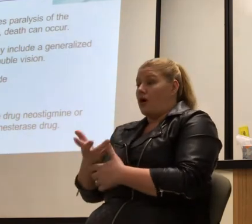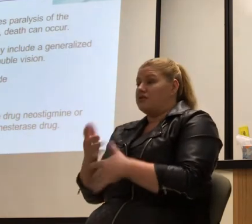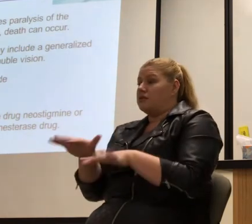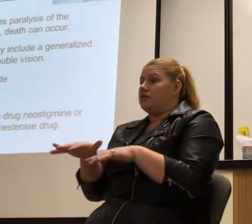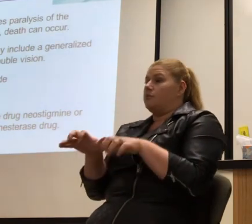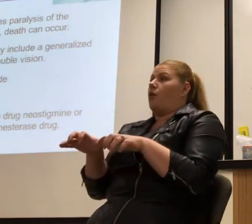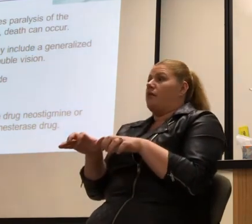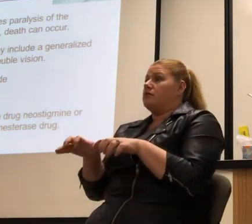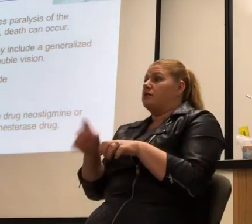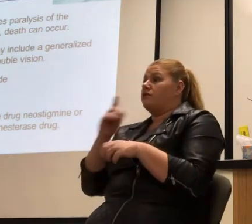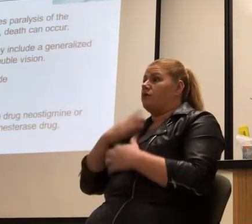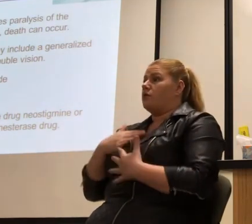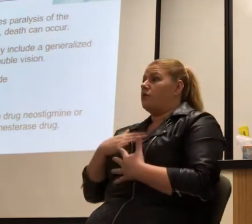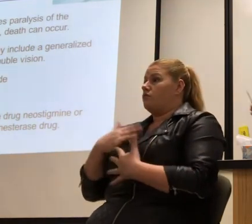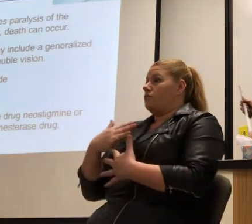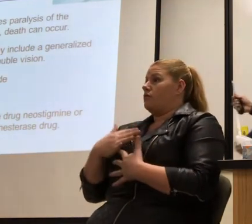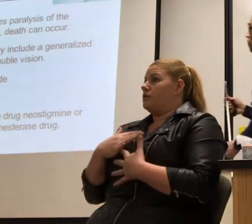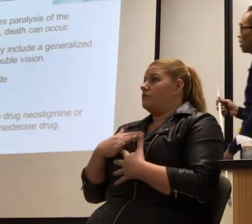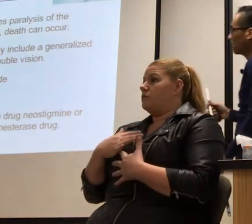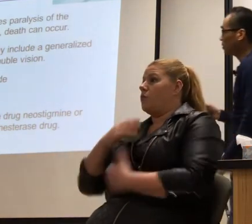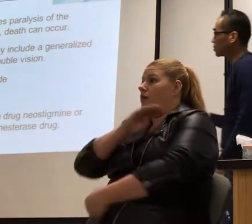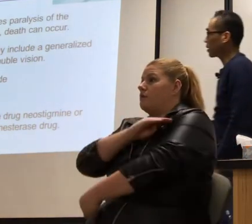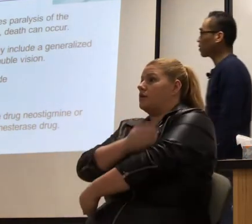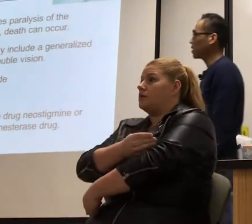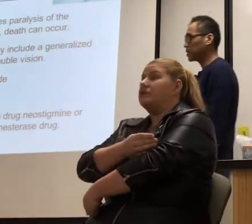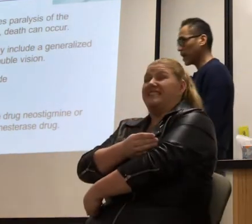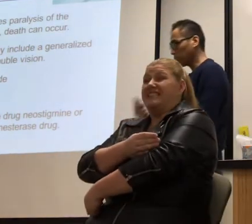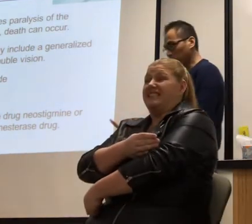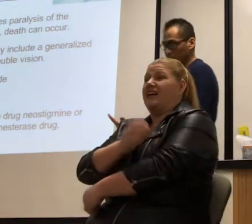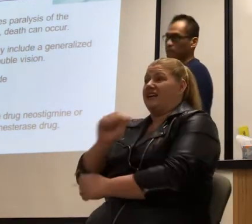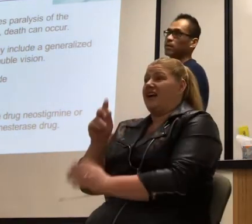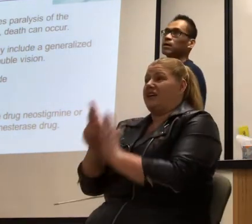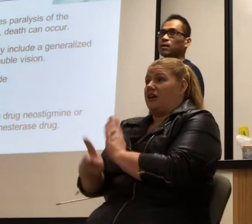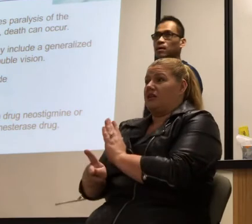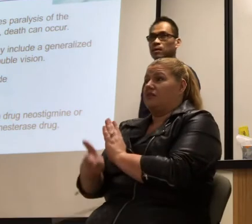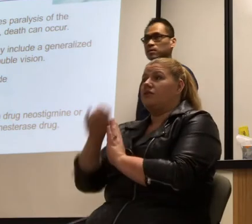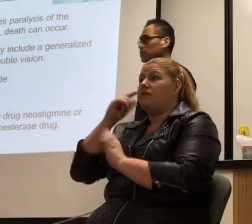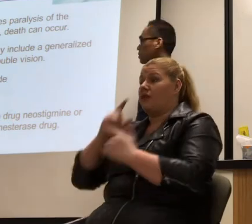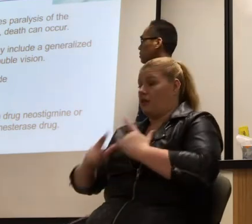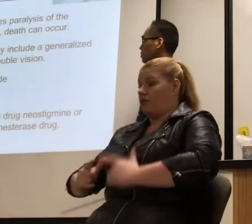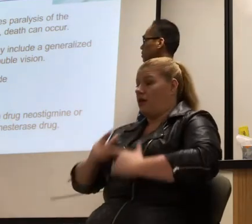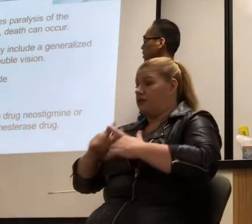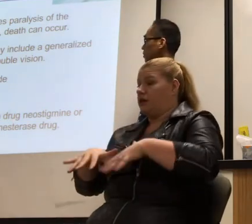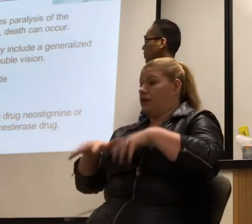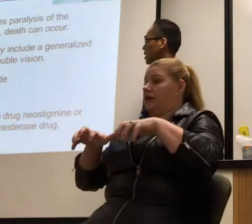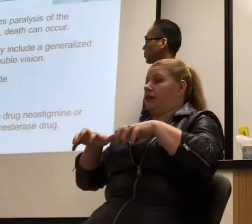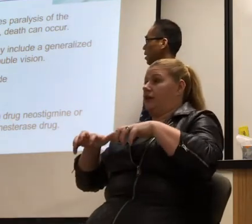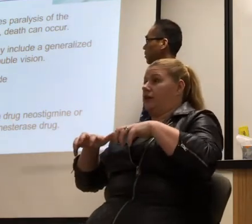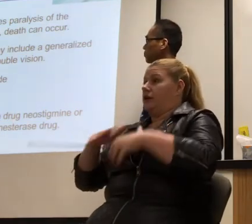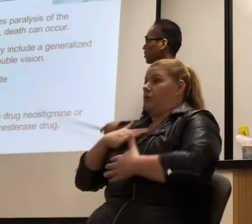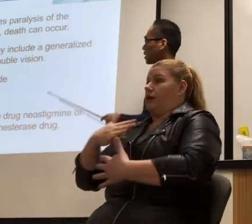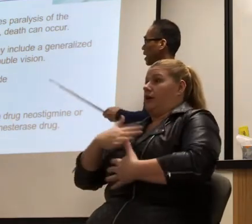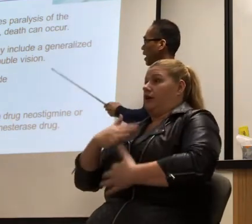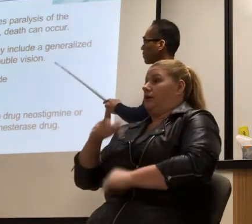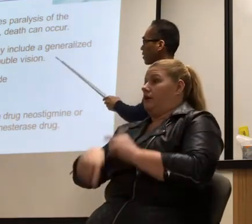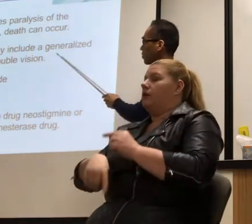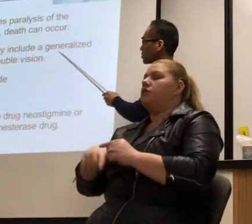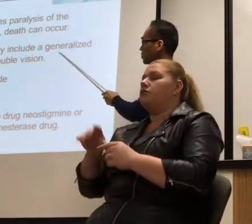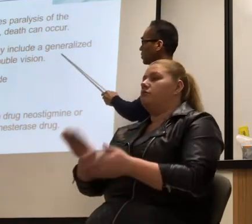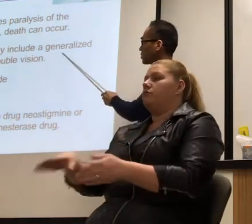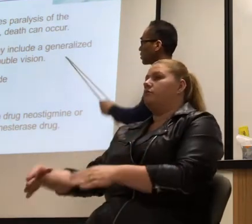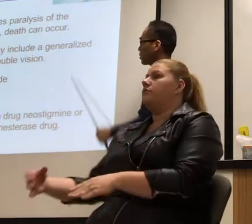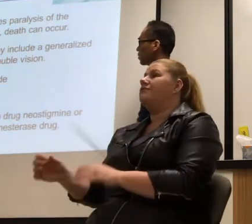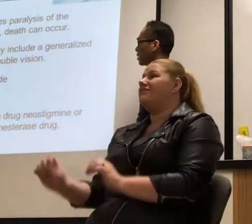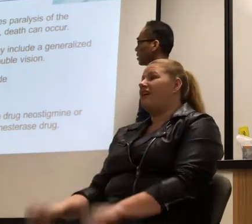large concern. You know, the diaphragm, the breathing muscles. If those paralyzed, you can't breathe, and you can pass away, you can die.